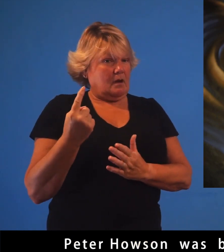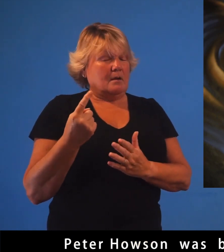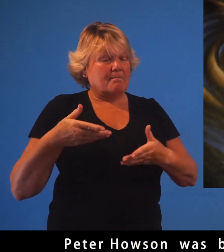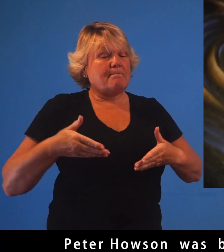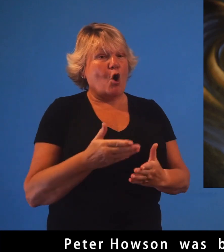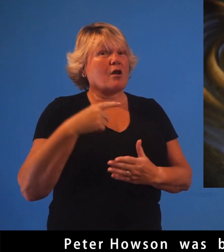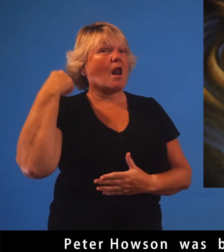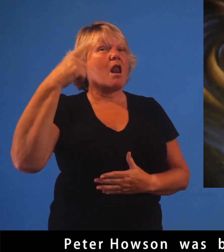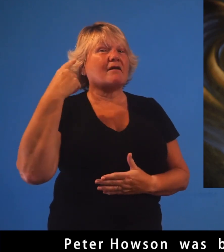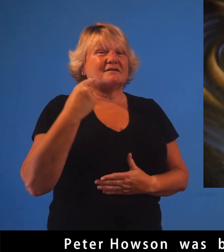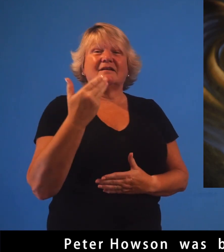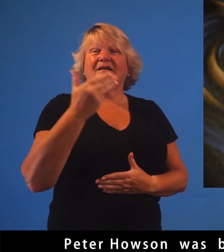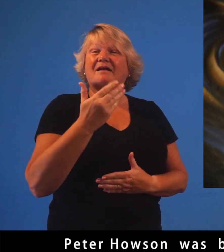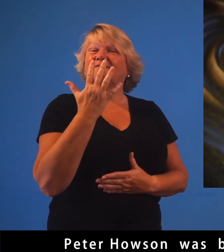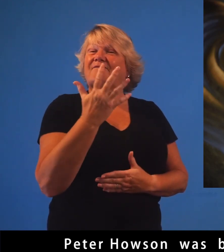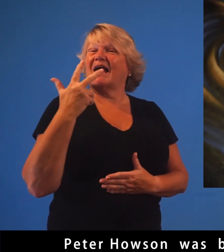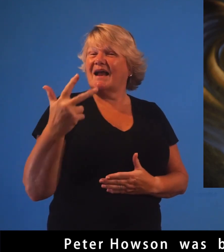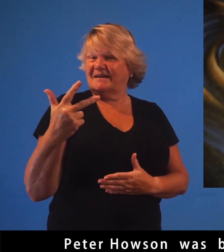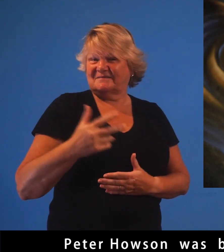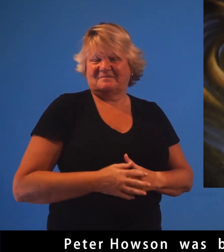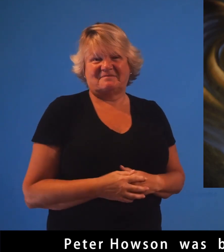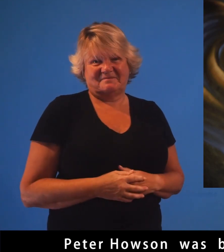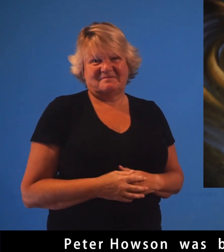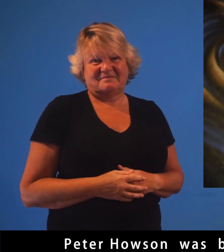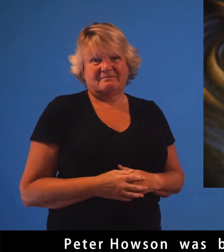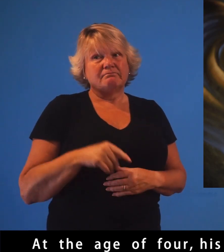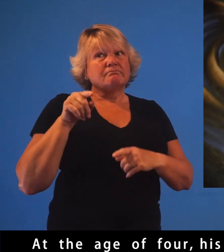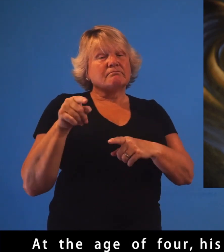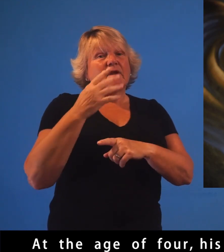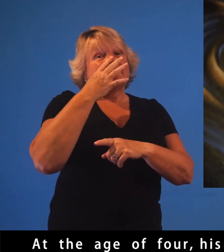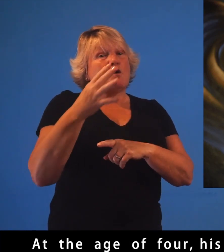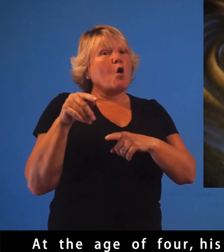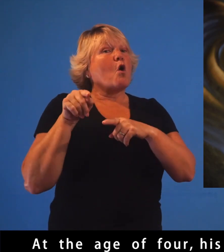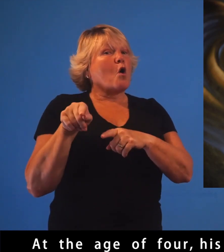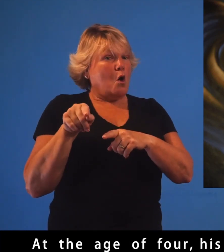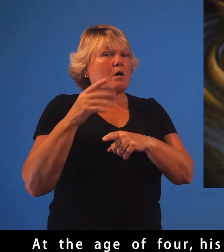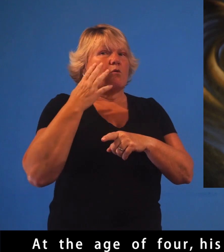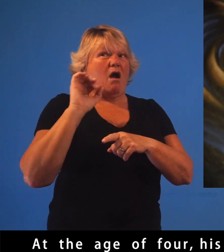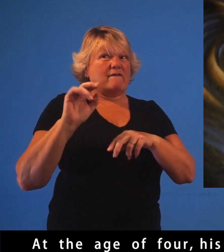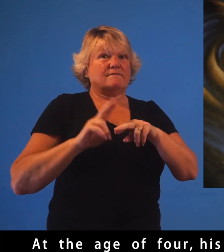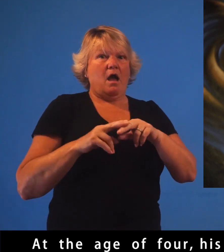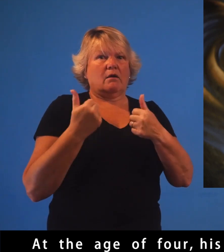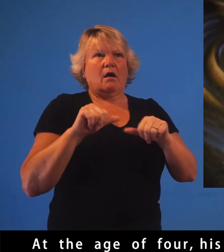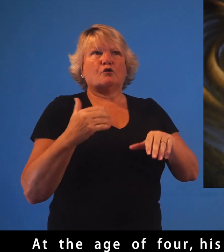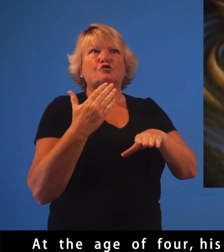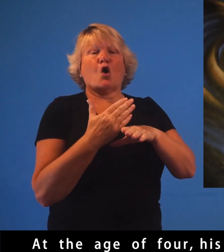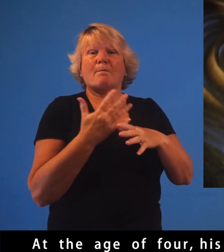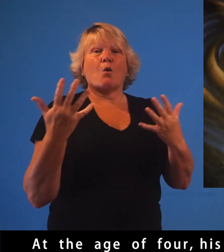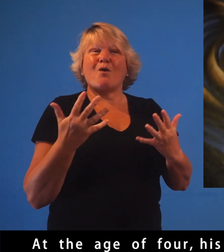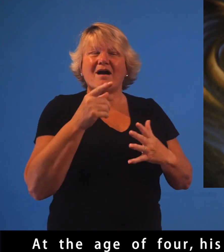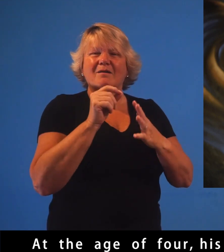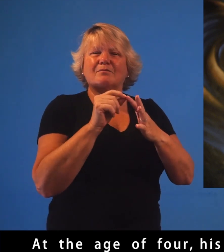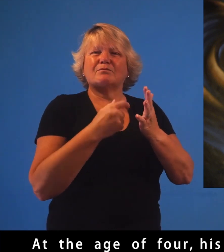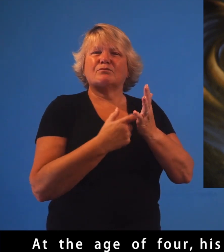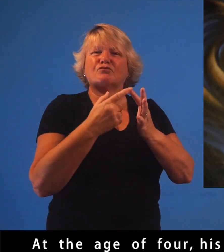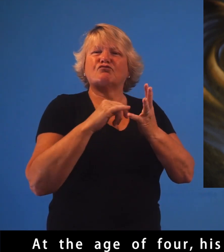Peter Howson was born in 1958 in London. At the age of 4, his parents moved to Scotland,